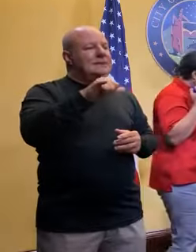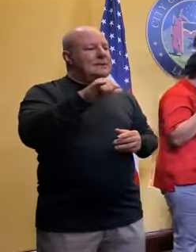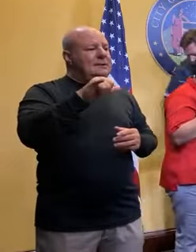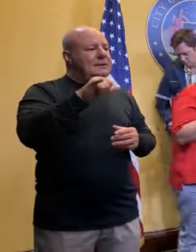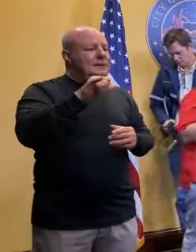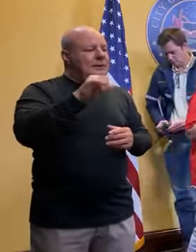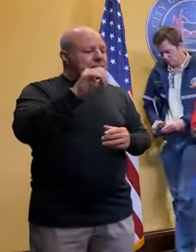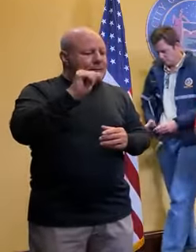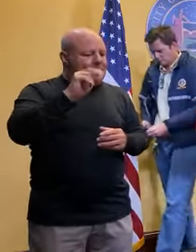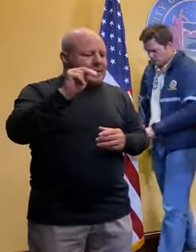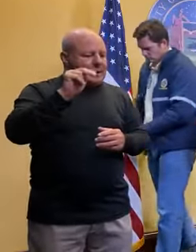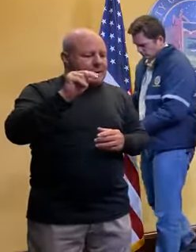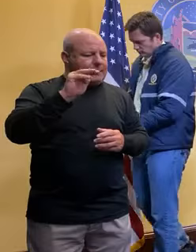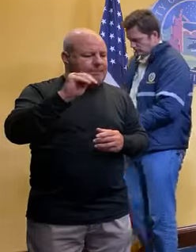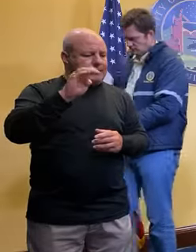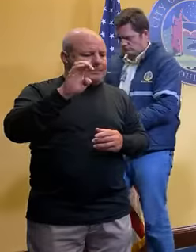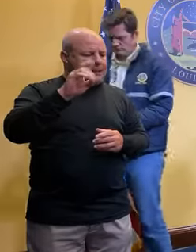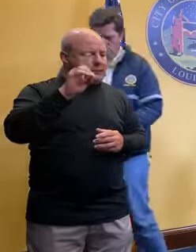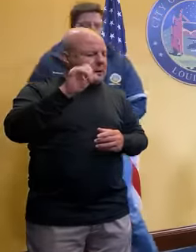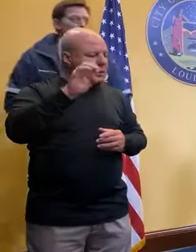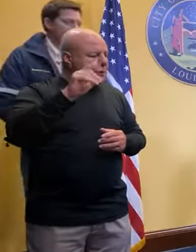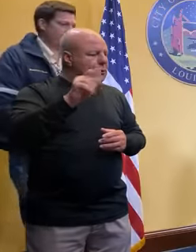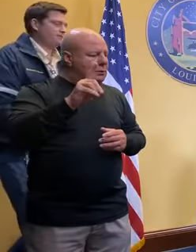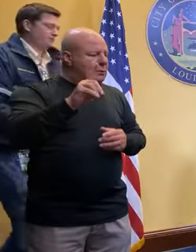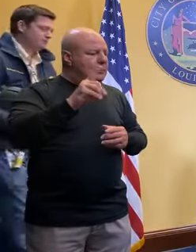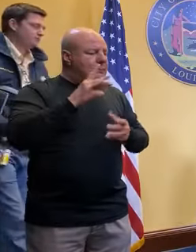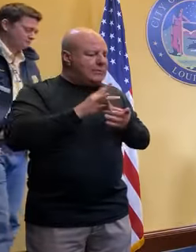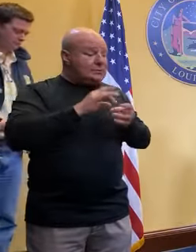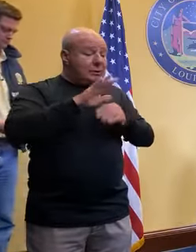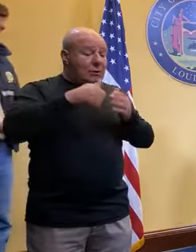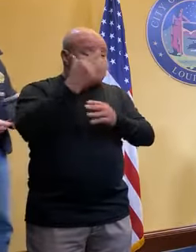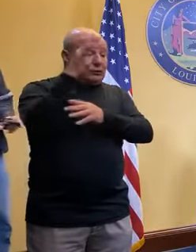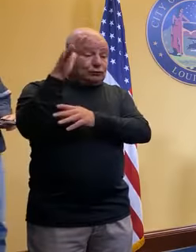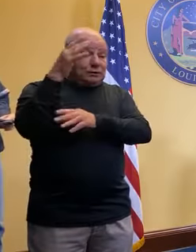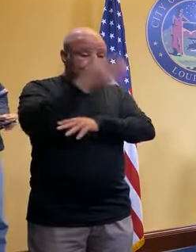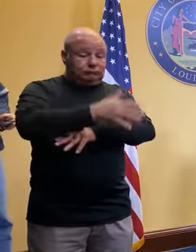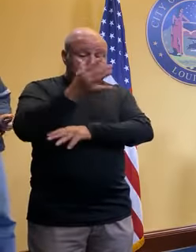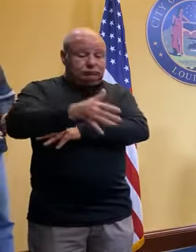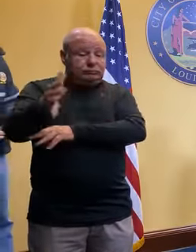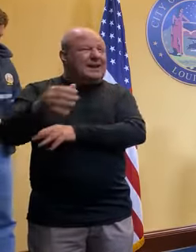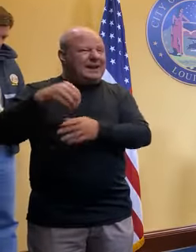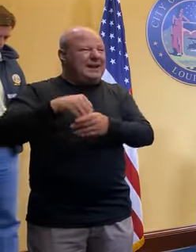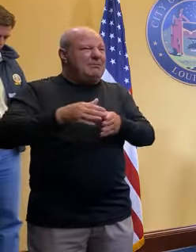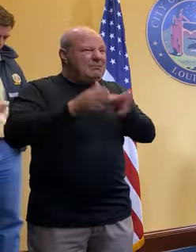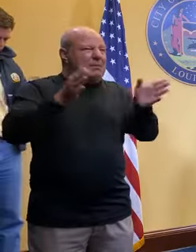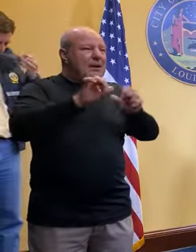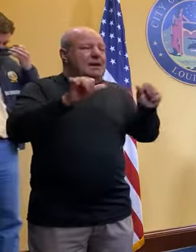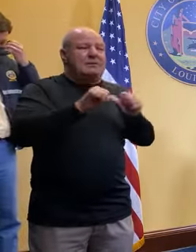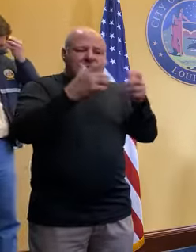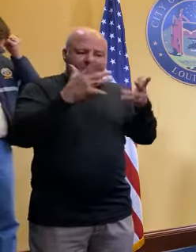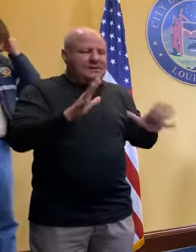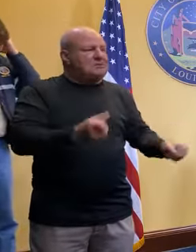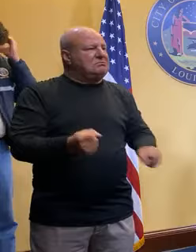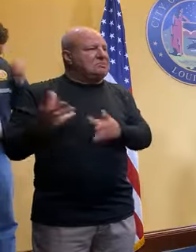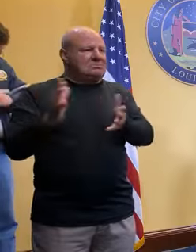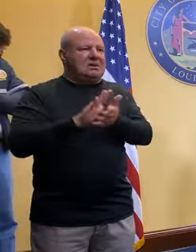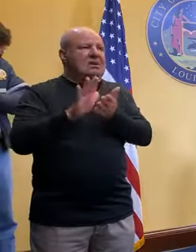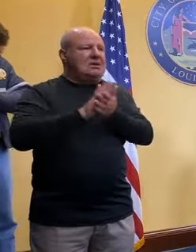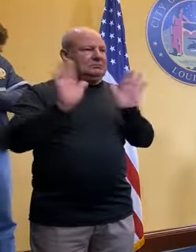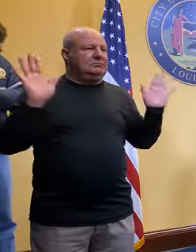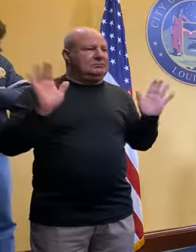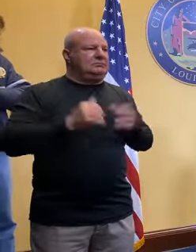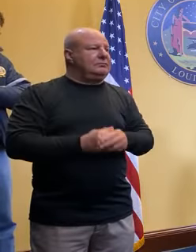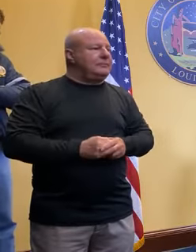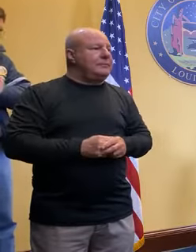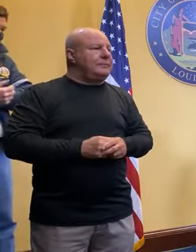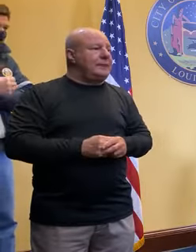that all of the trees that were down, particularly public areas, have been removed. If